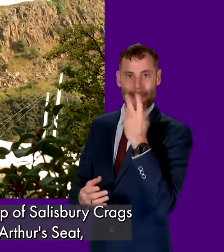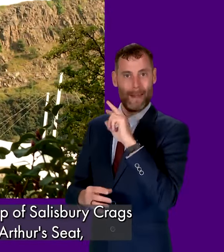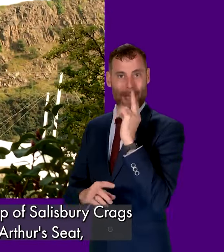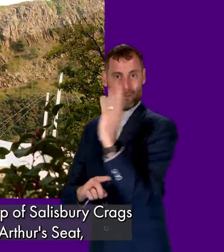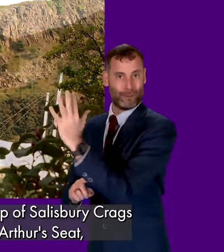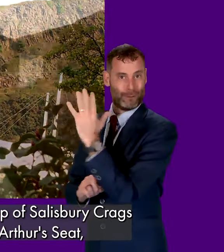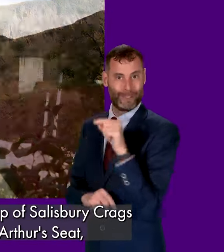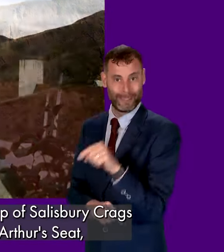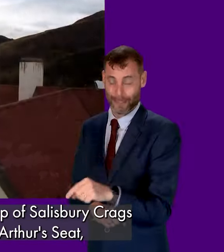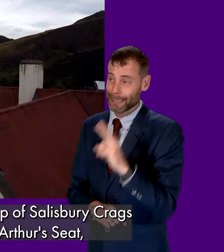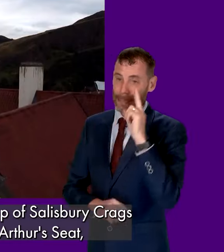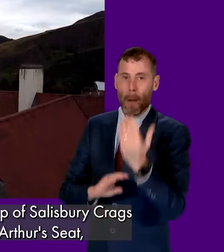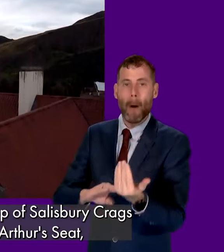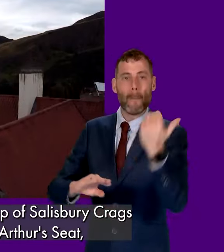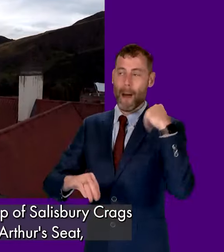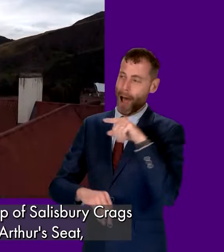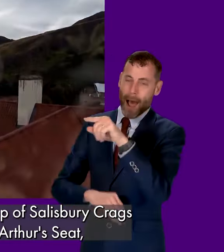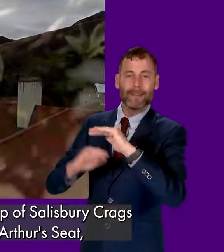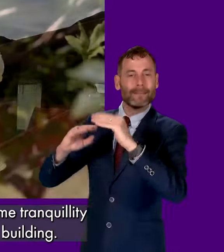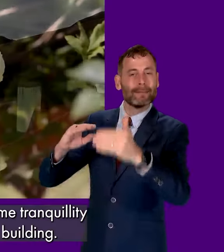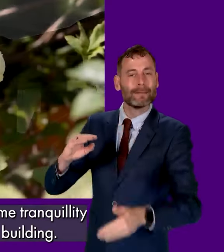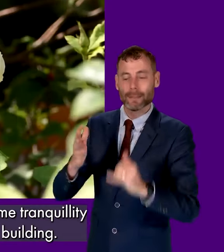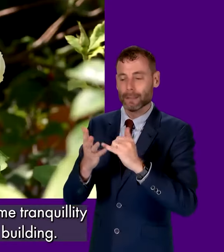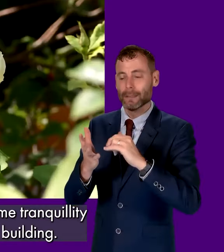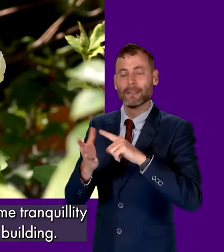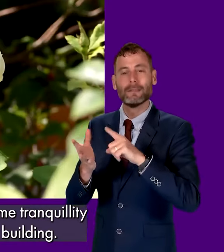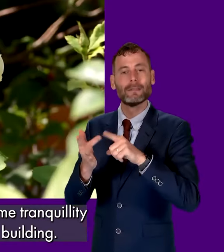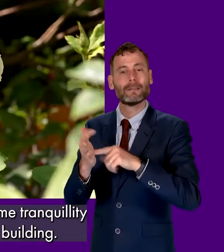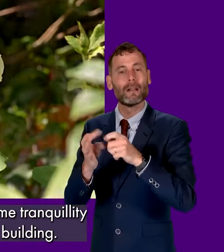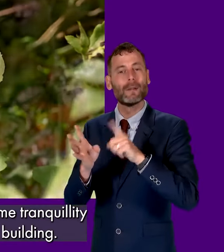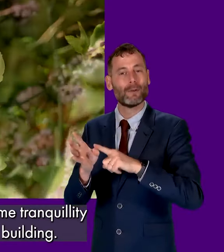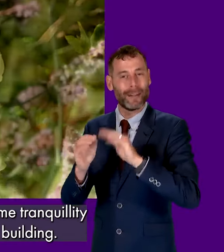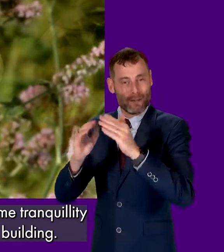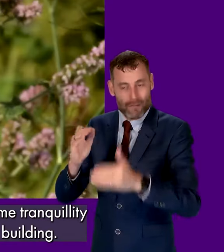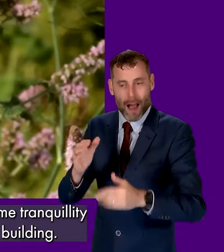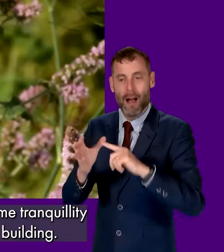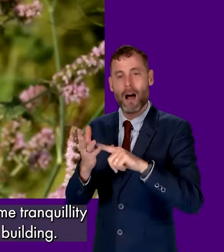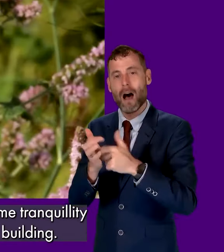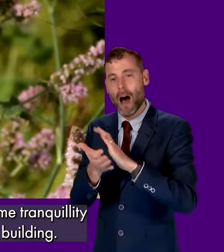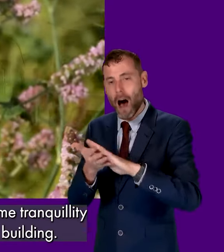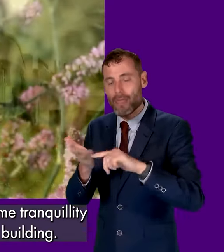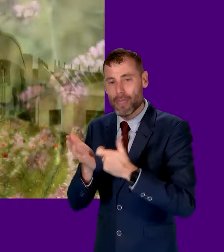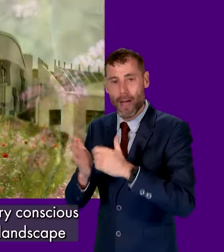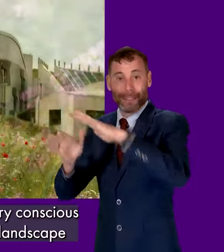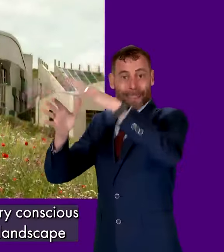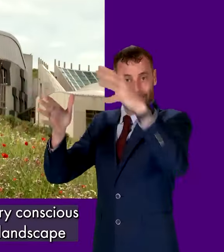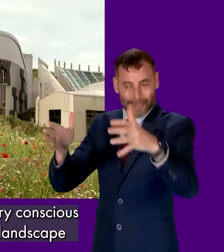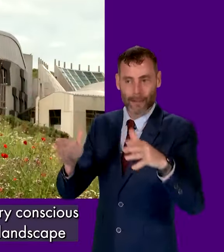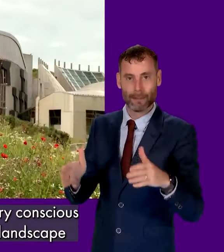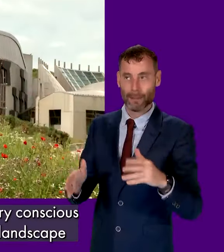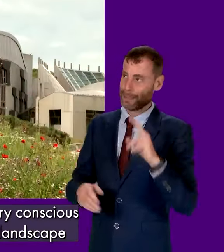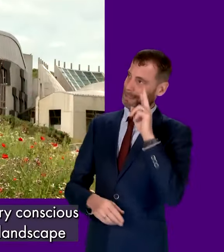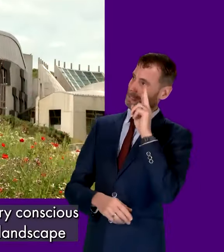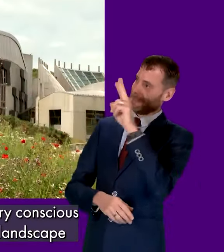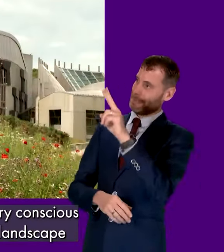Salisbury Crags and extinct volcano Arthur's Seat, the garden brings some tranquility to this very busy building. The Parliament is